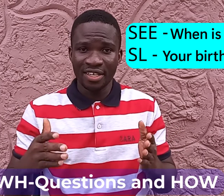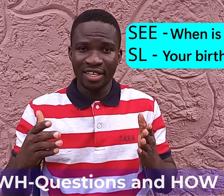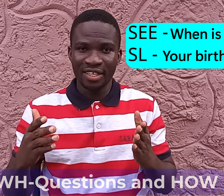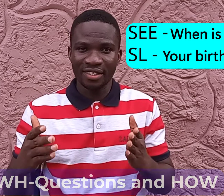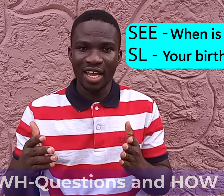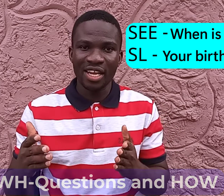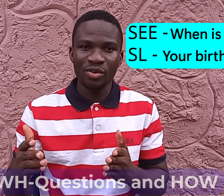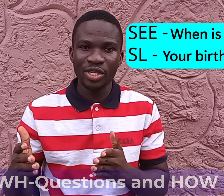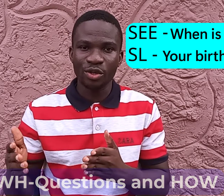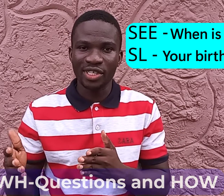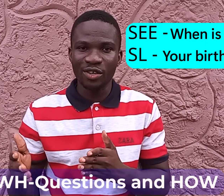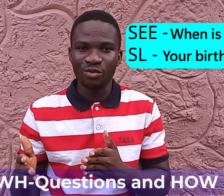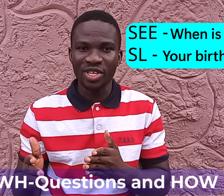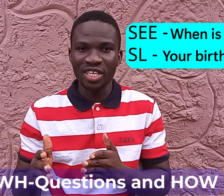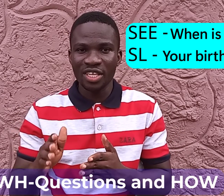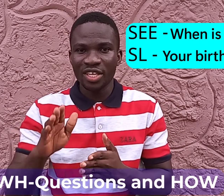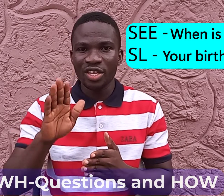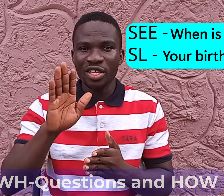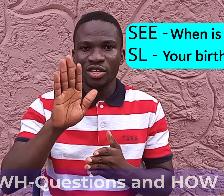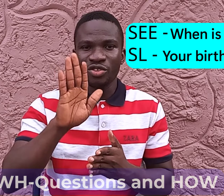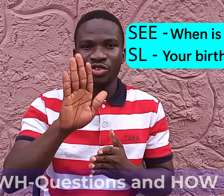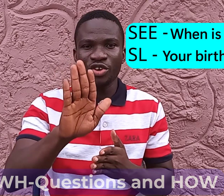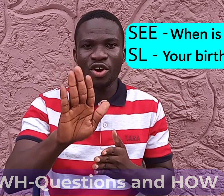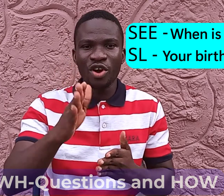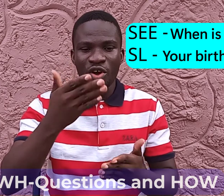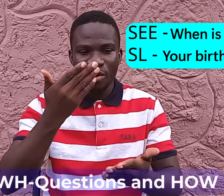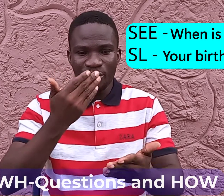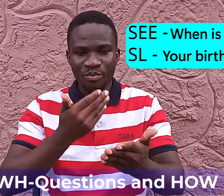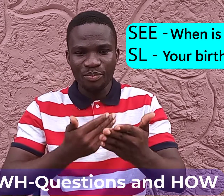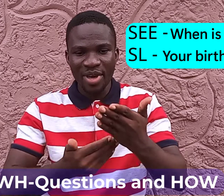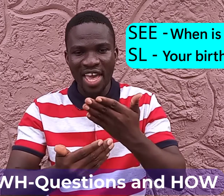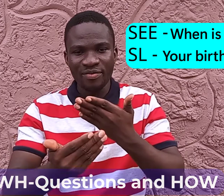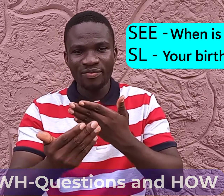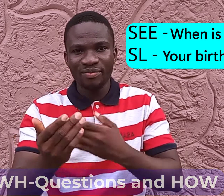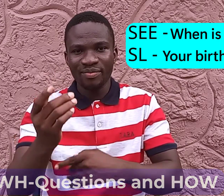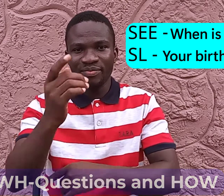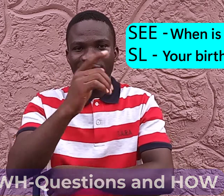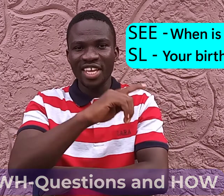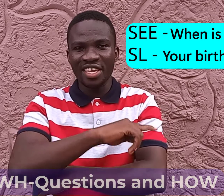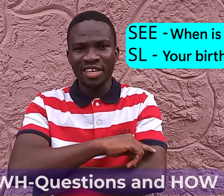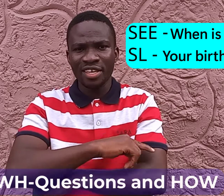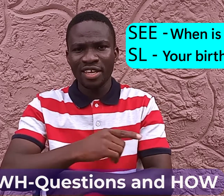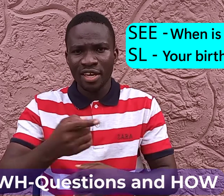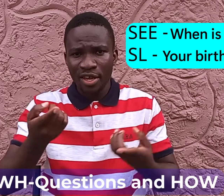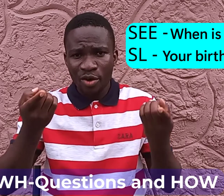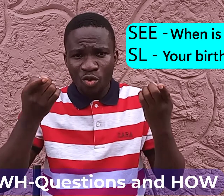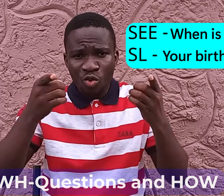The sign language order will be your birthday.